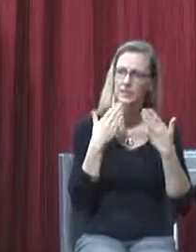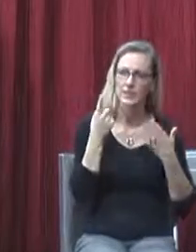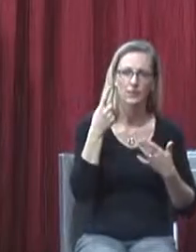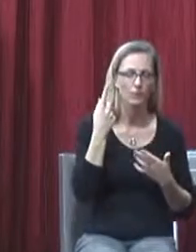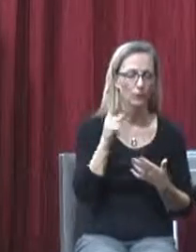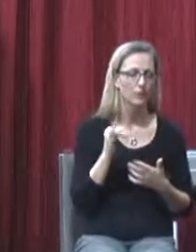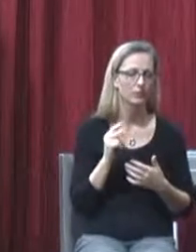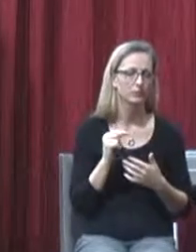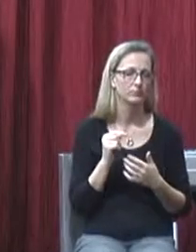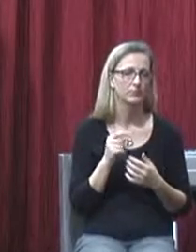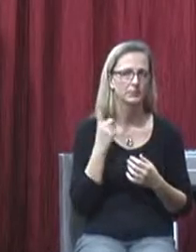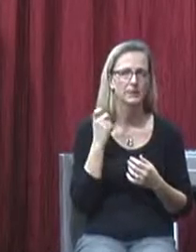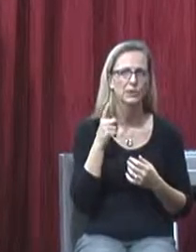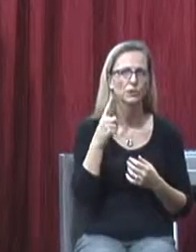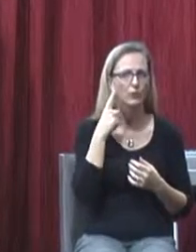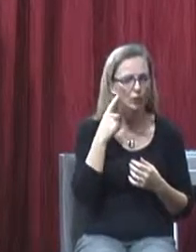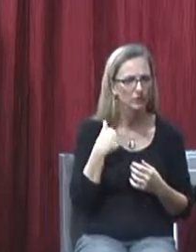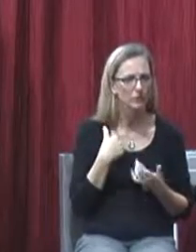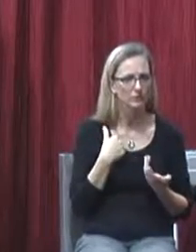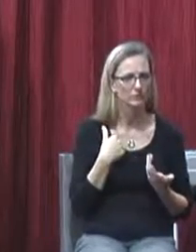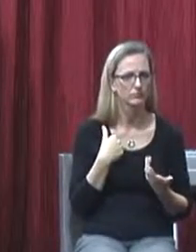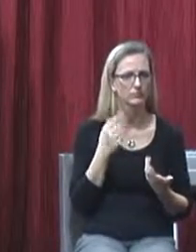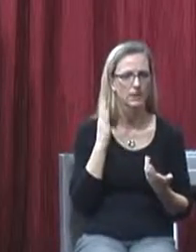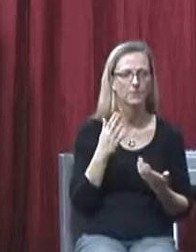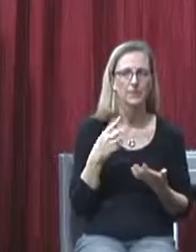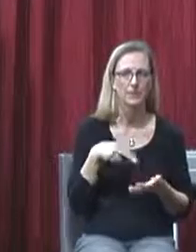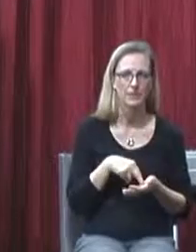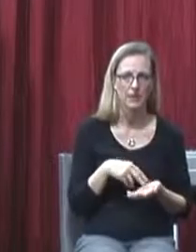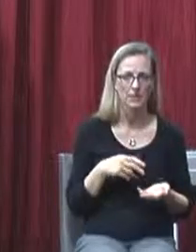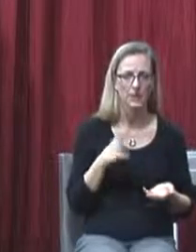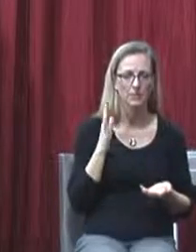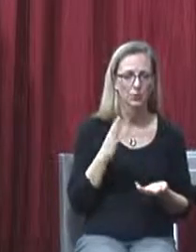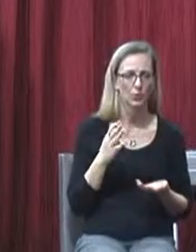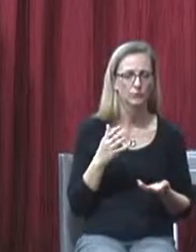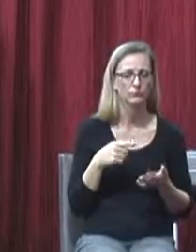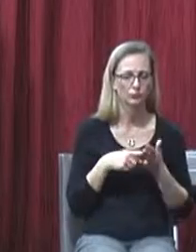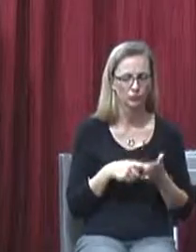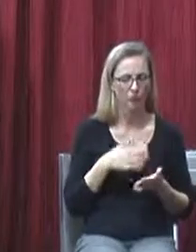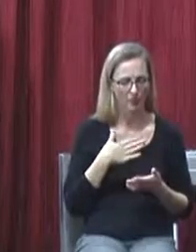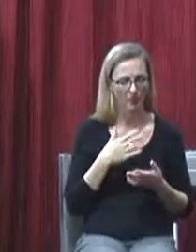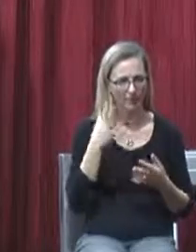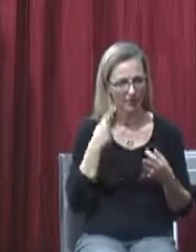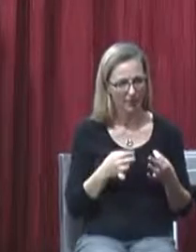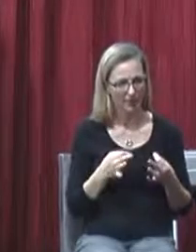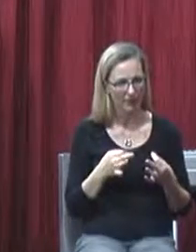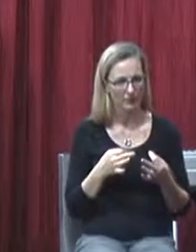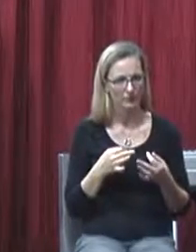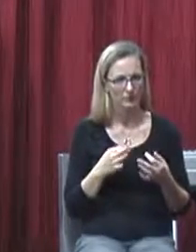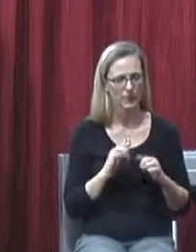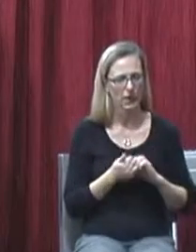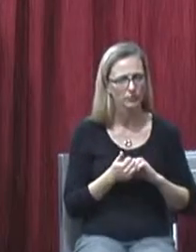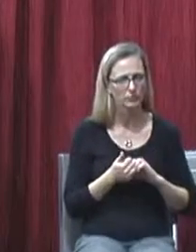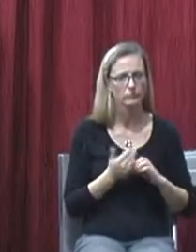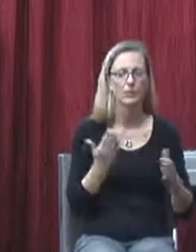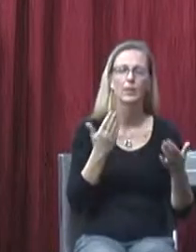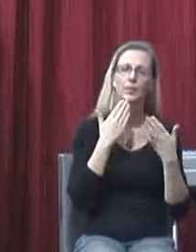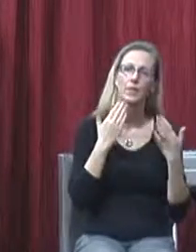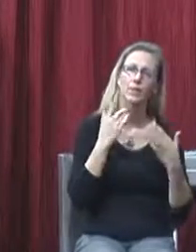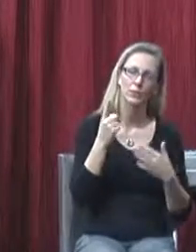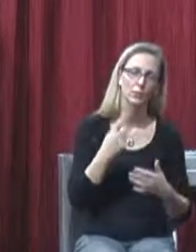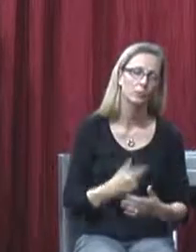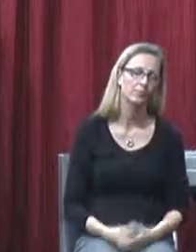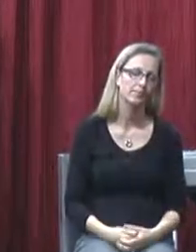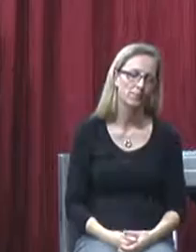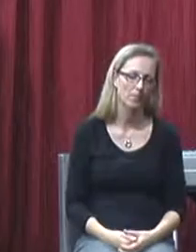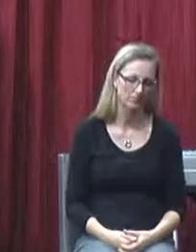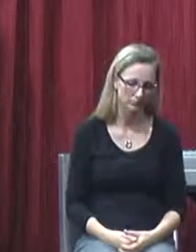Lord, because you've heard me. You've heard me, and I'm going to stand. I'm going to manifest my faith by thanking you, oh God.